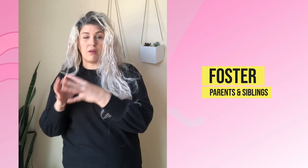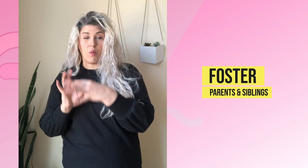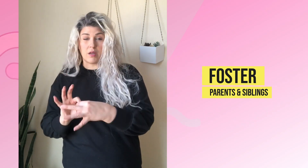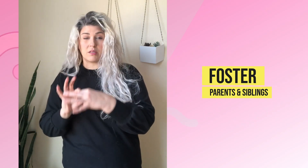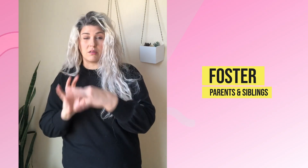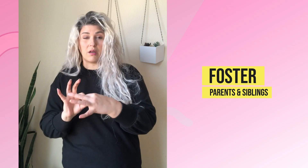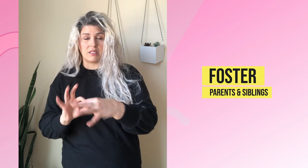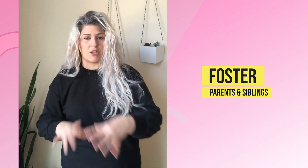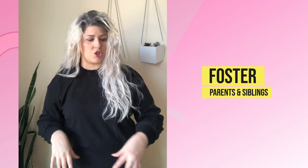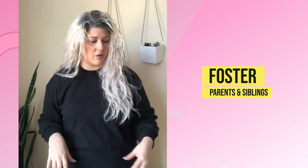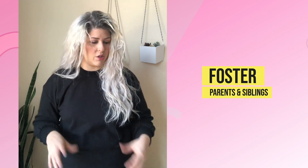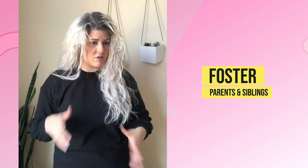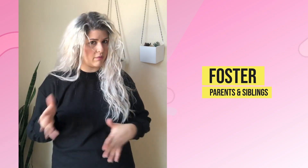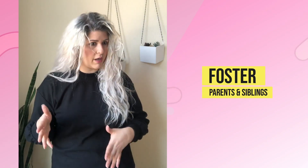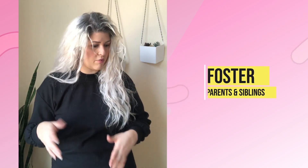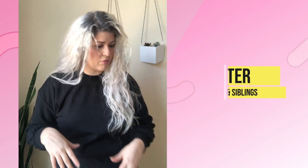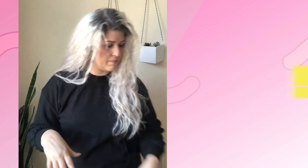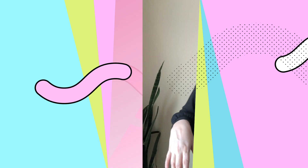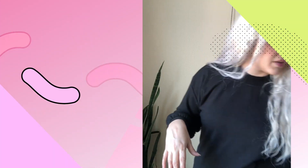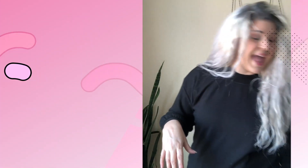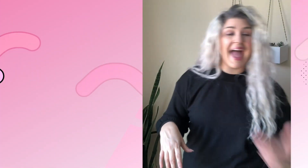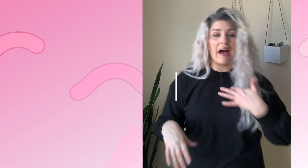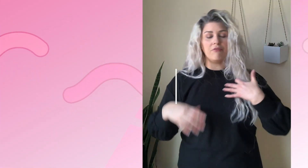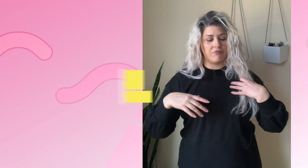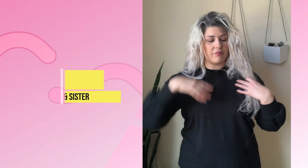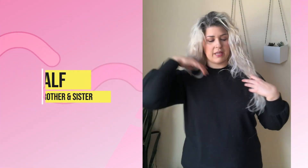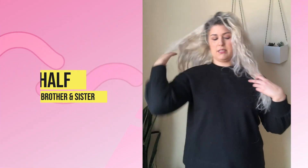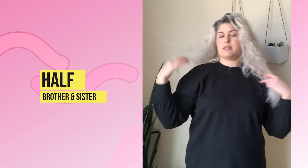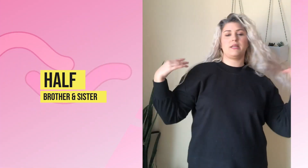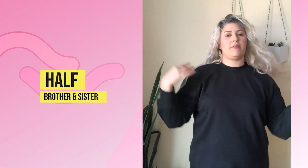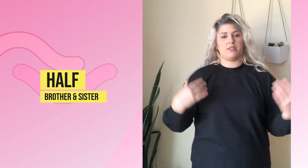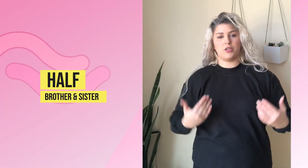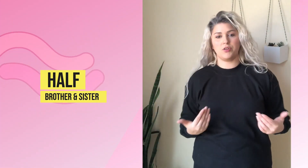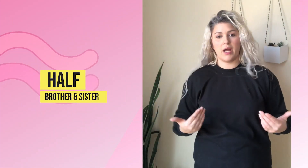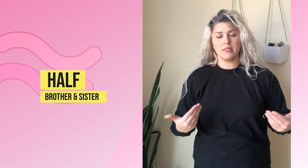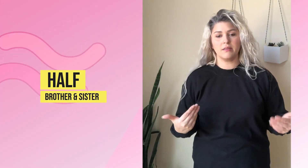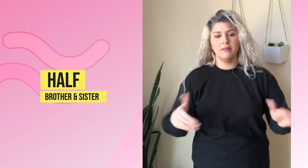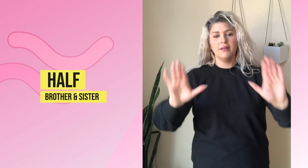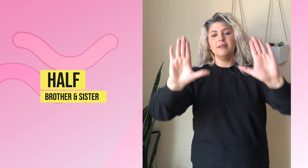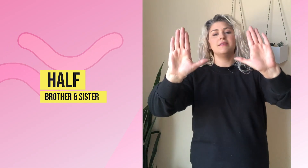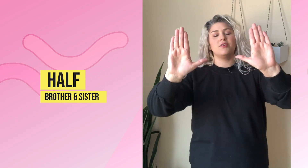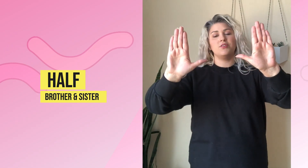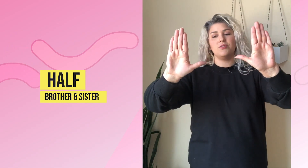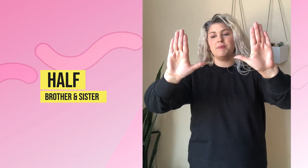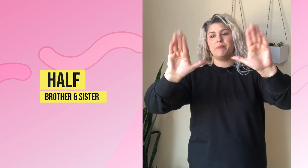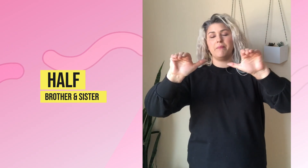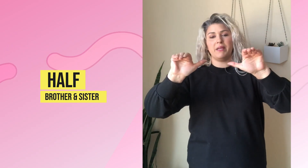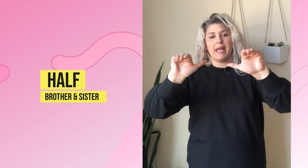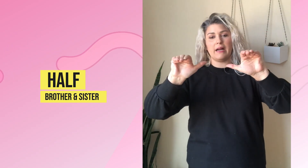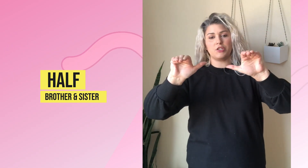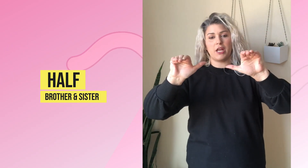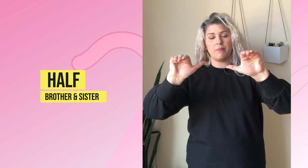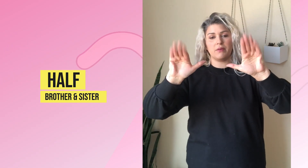relationship that you want attached to it, then you sign right after it. Have, I guess, is a sign that I taught you guys. So you do the